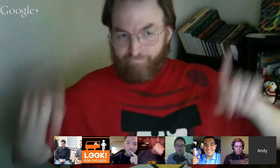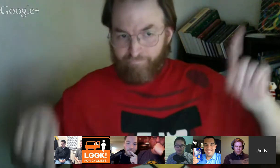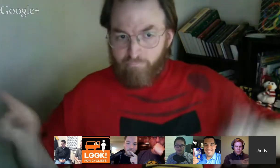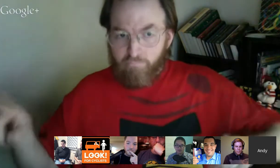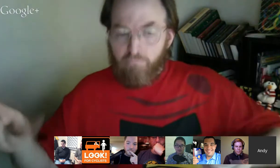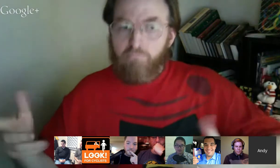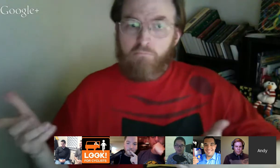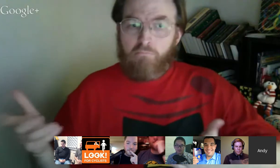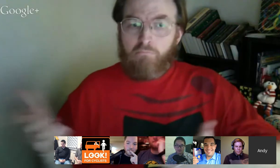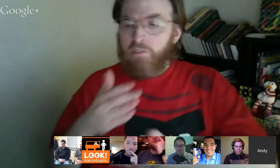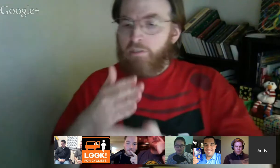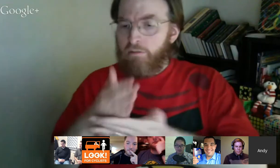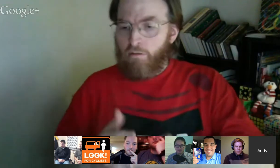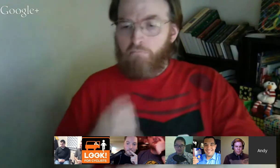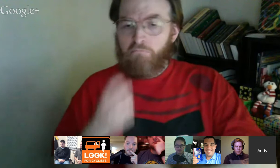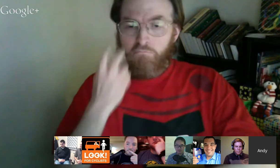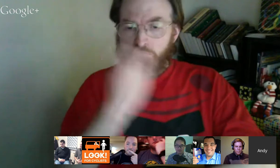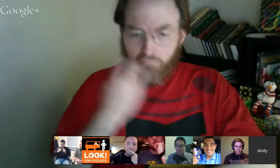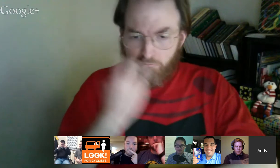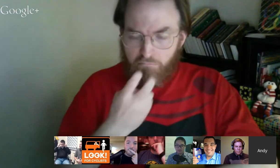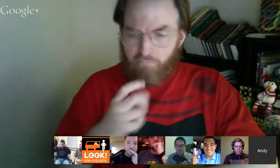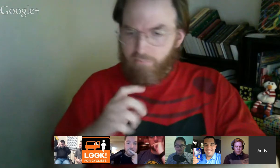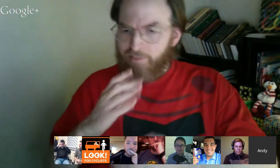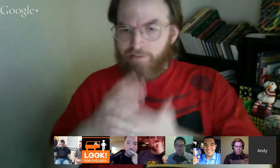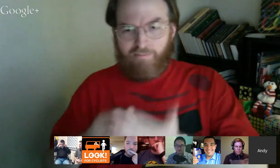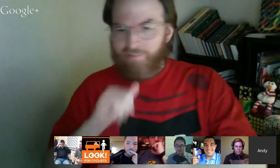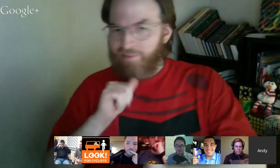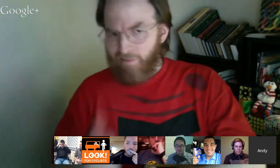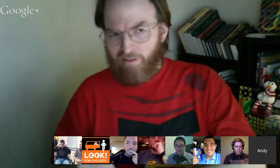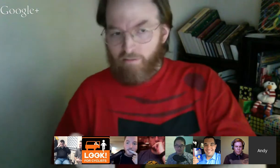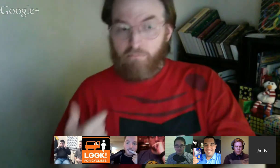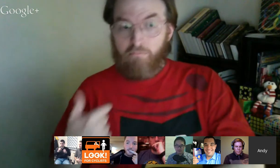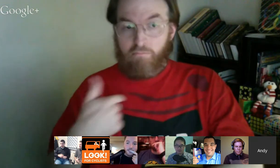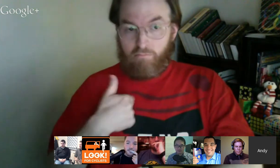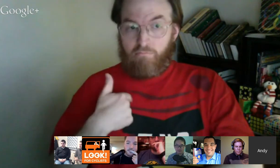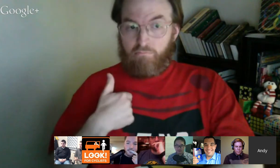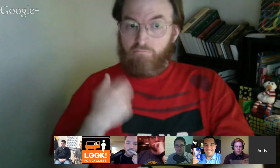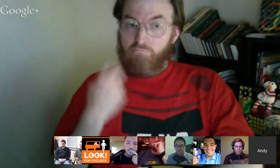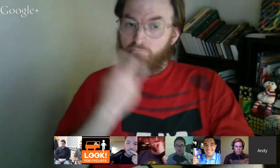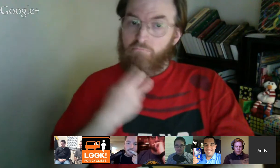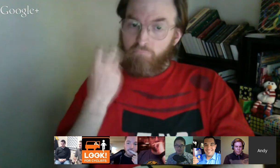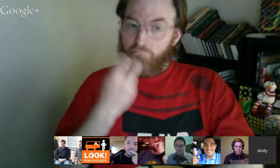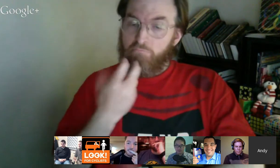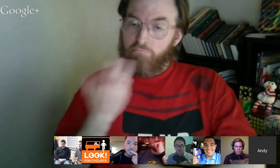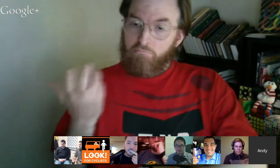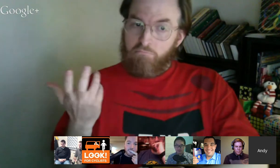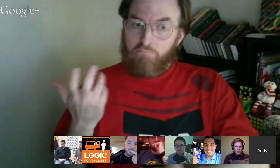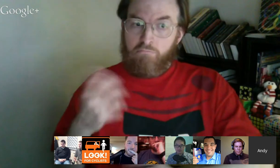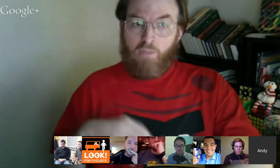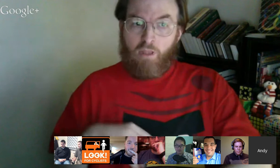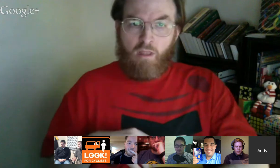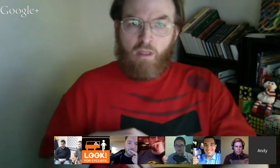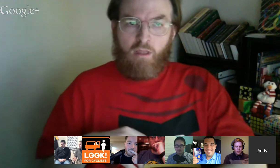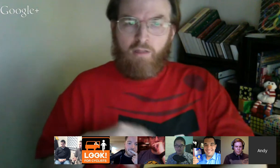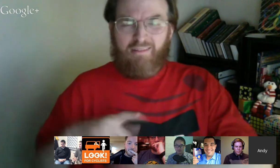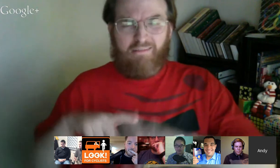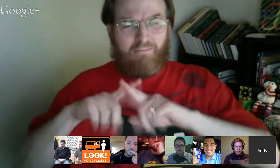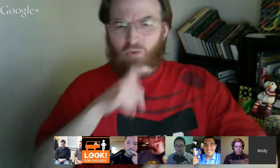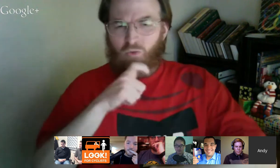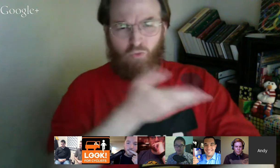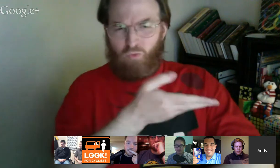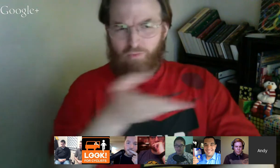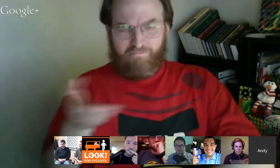Well, it's really hard to say because there's a lot of diversity within the deaf community. You have people that can and can't read speech. I